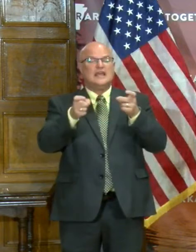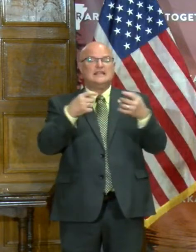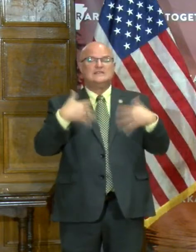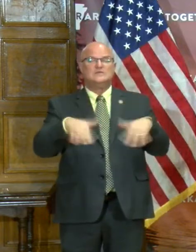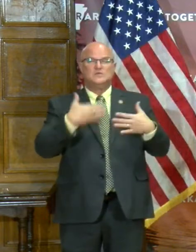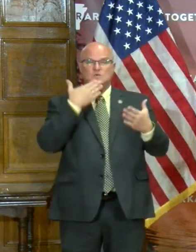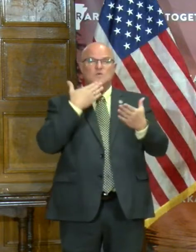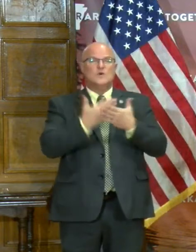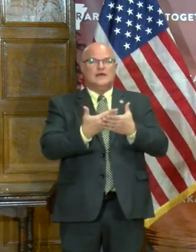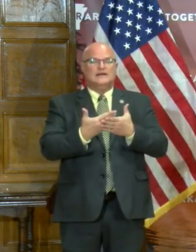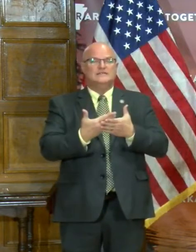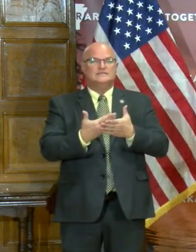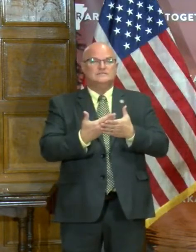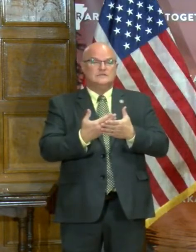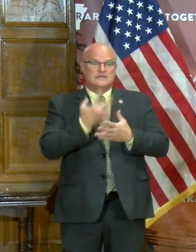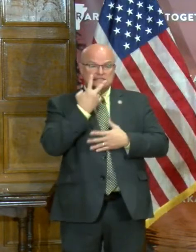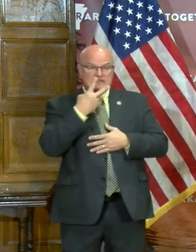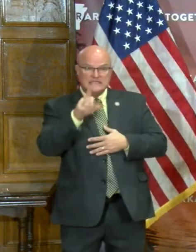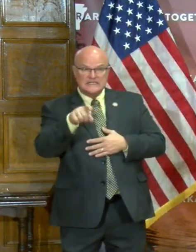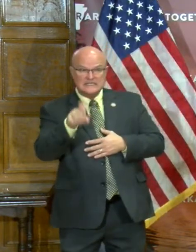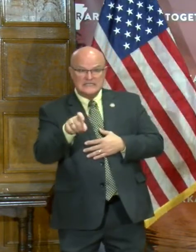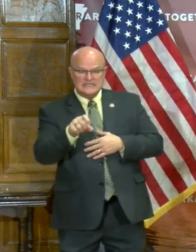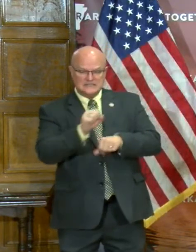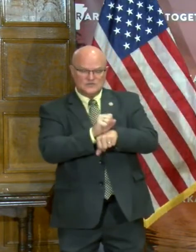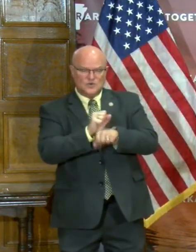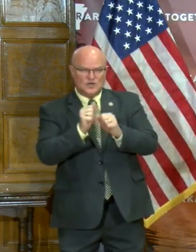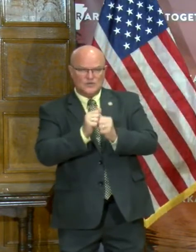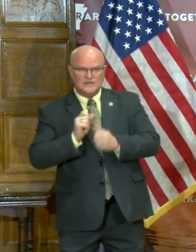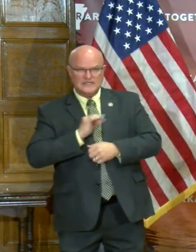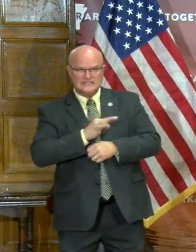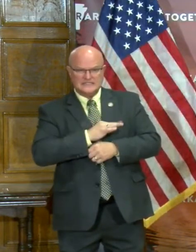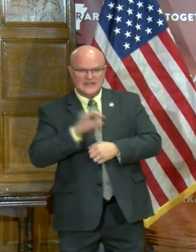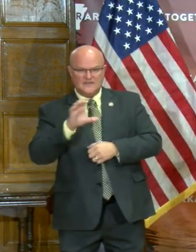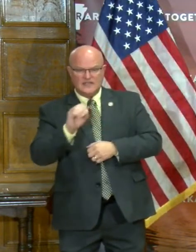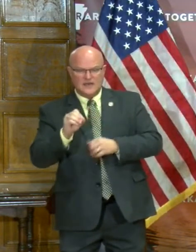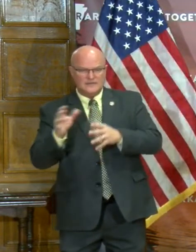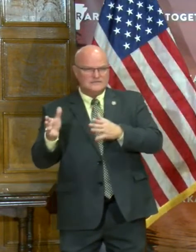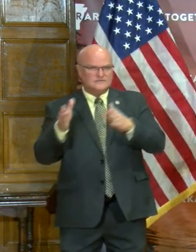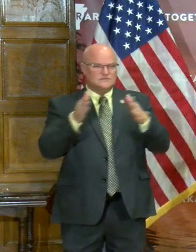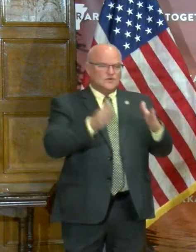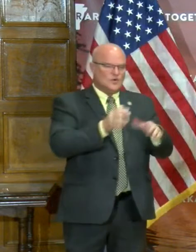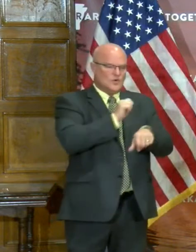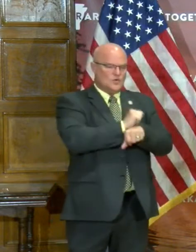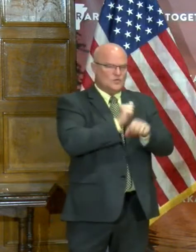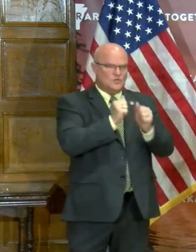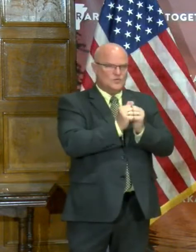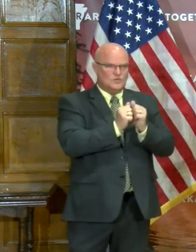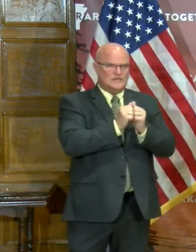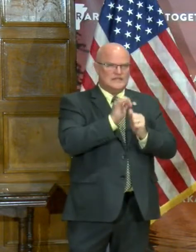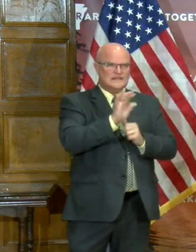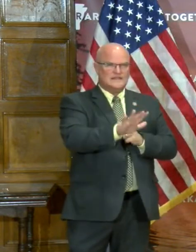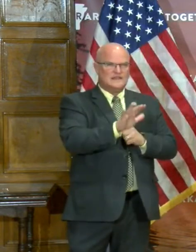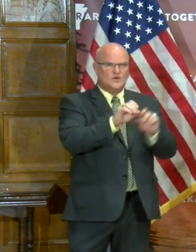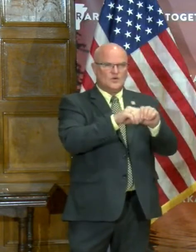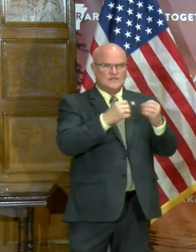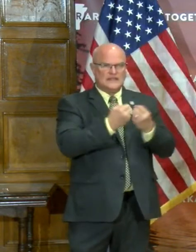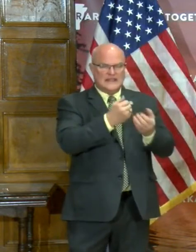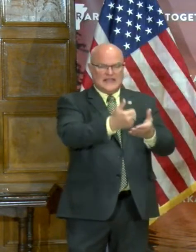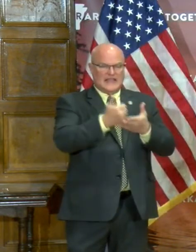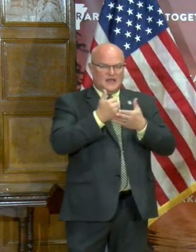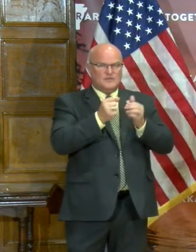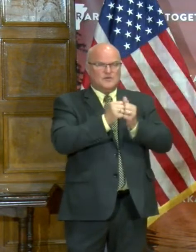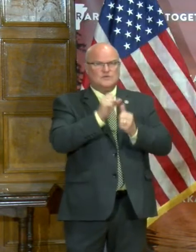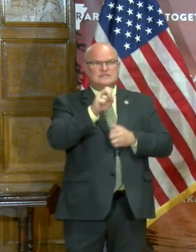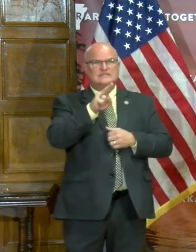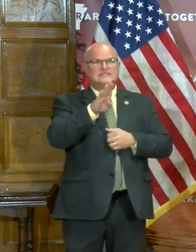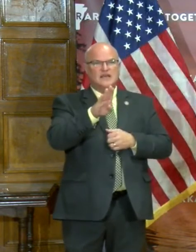level. They are seeing what their needs are. They're working with their staffing companies or with their organizations that help them